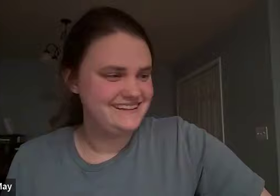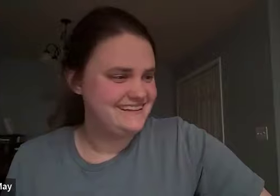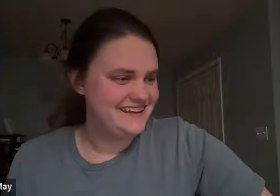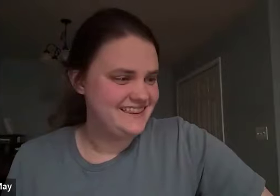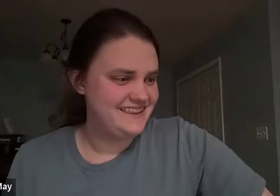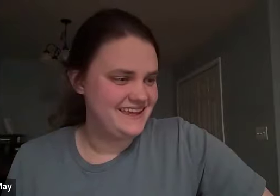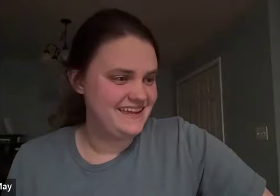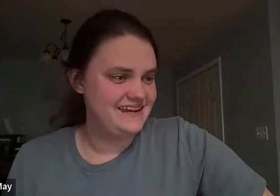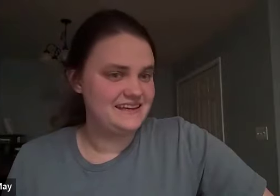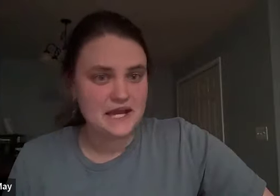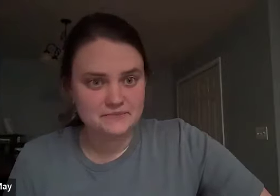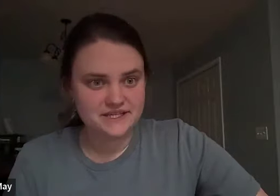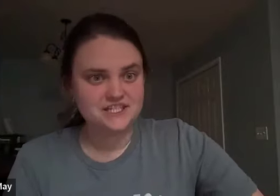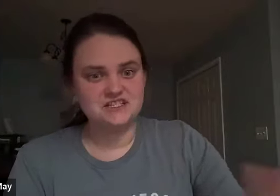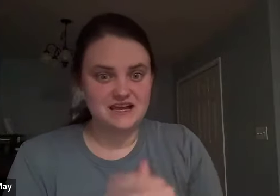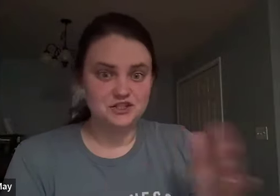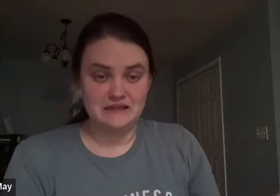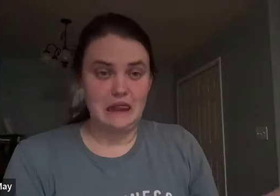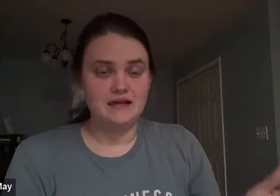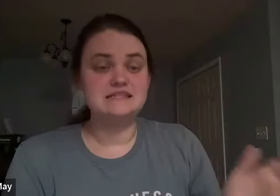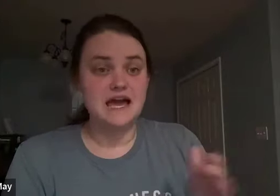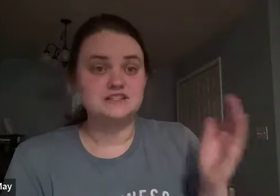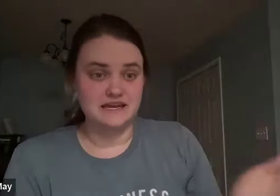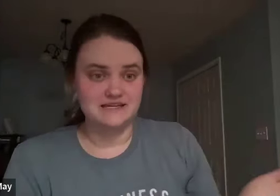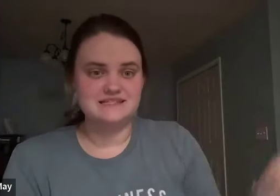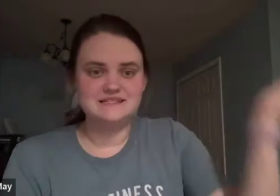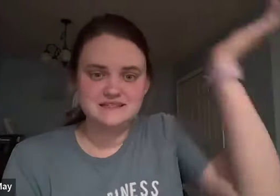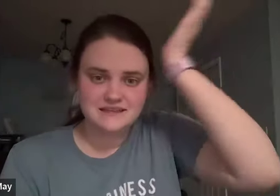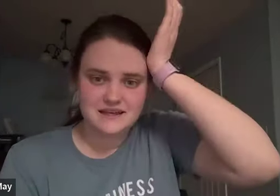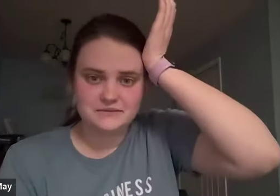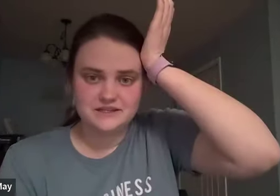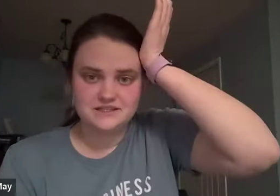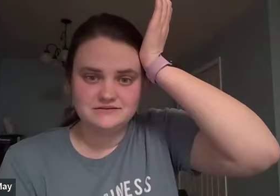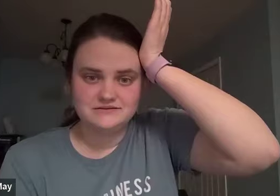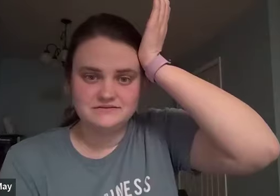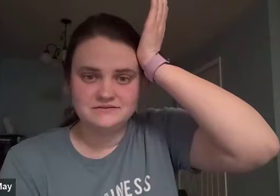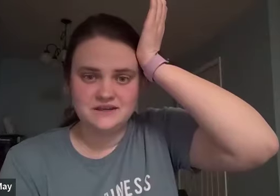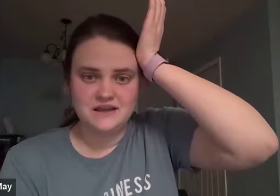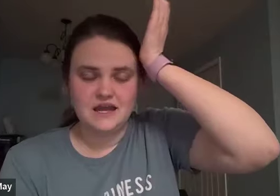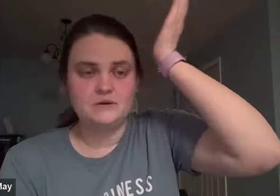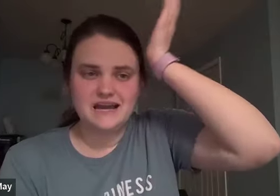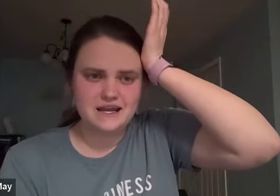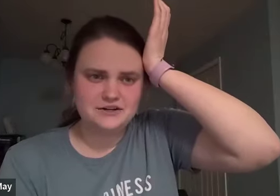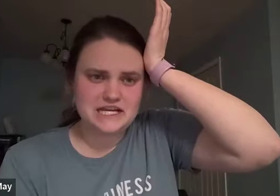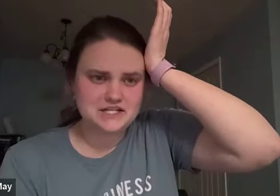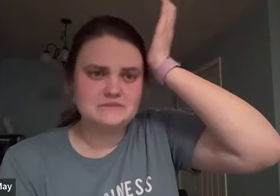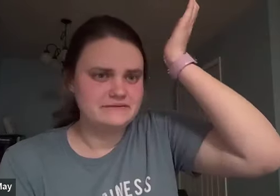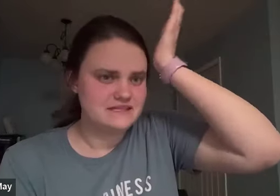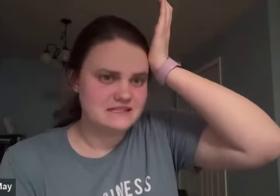Good. Then cabbage slash lettuce. Cabbage. I know I interchange them, but it's still the